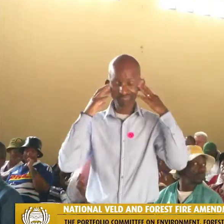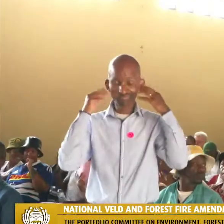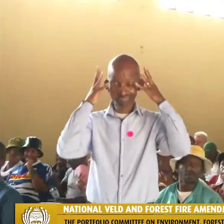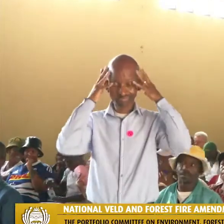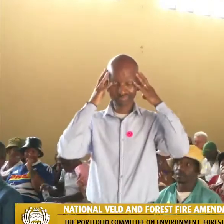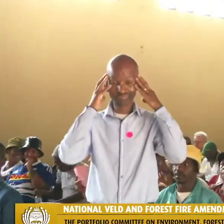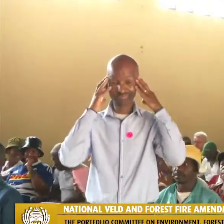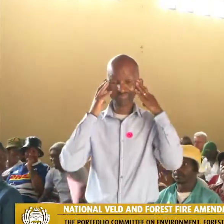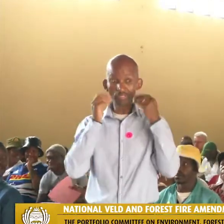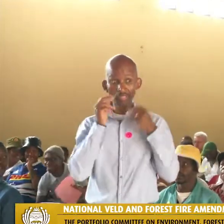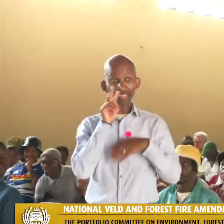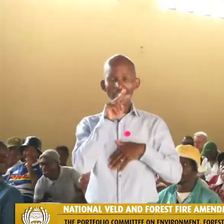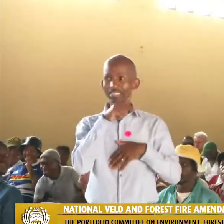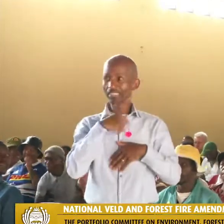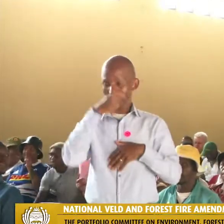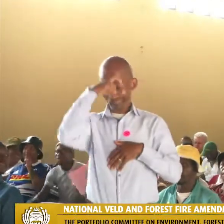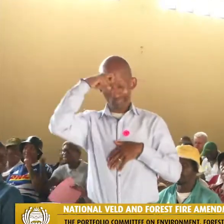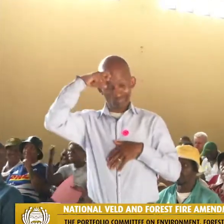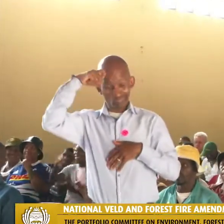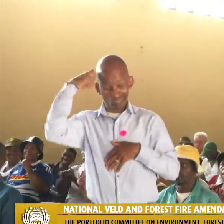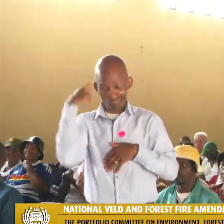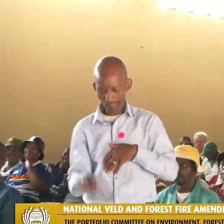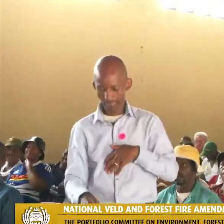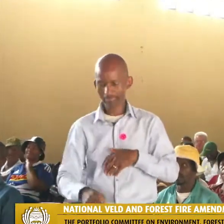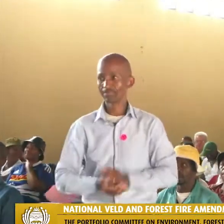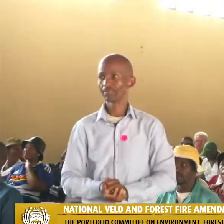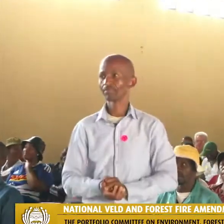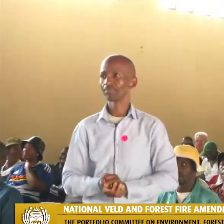I can see that you're even sweating, sir. Thank you very much.